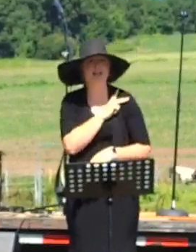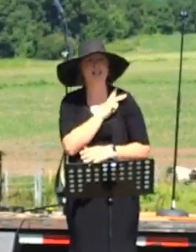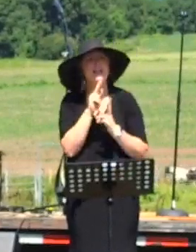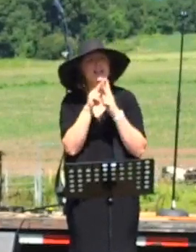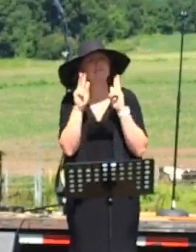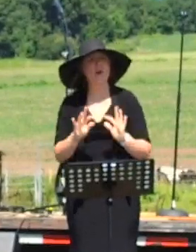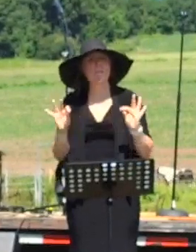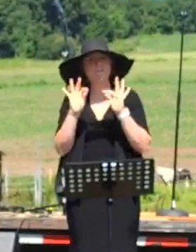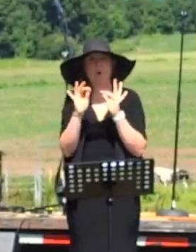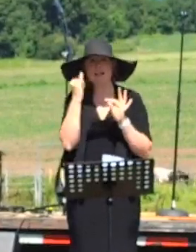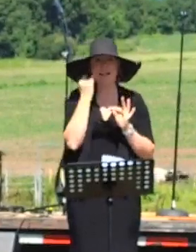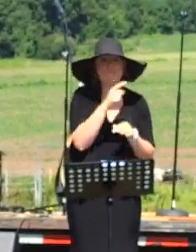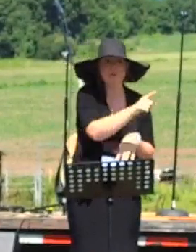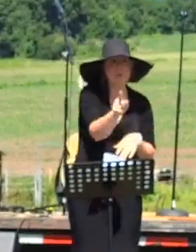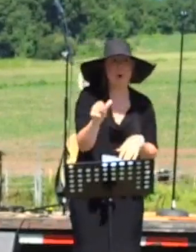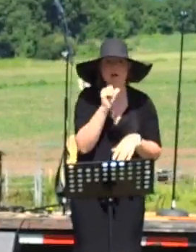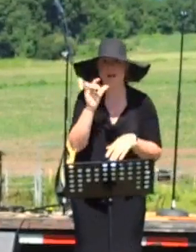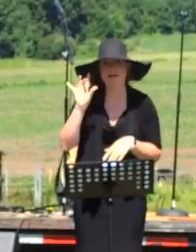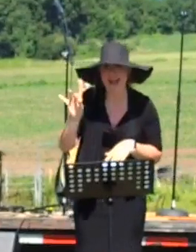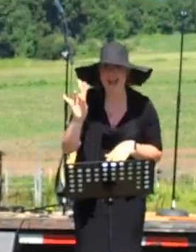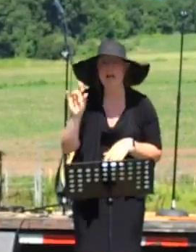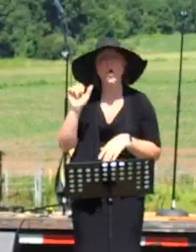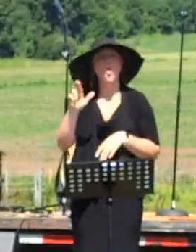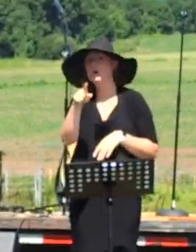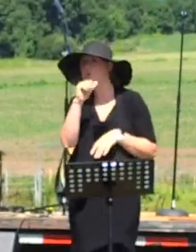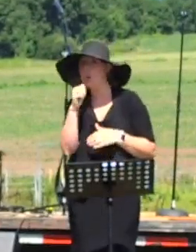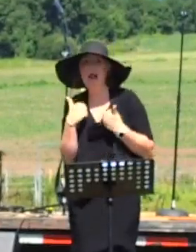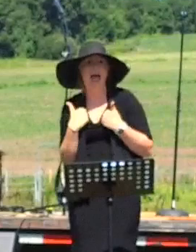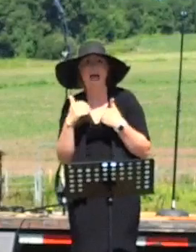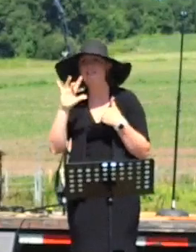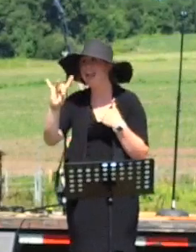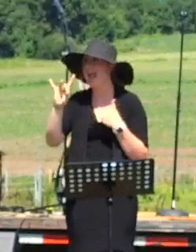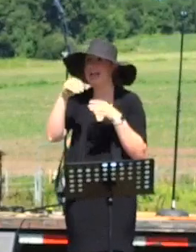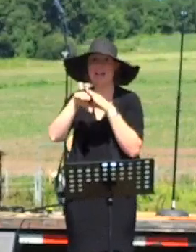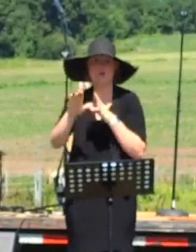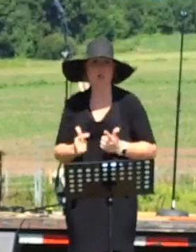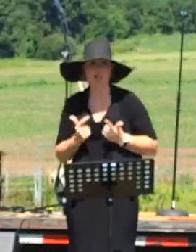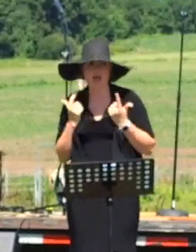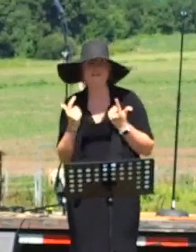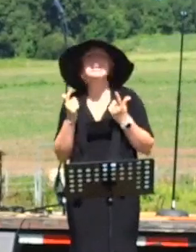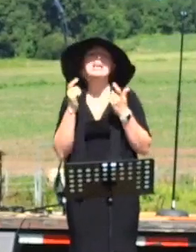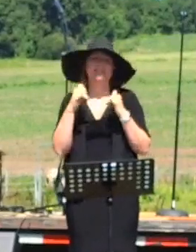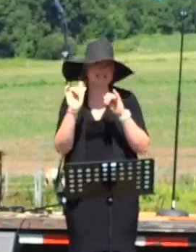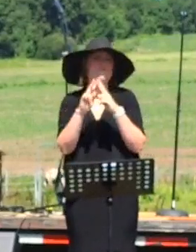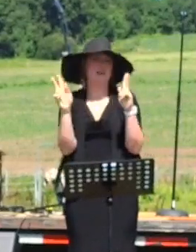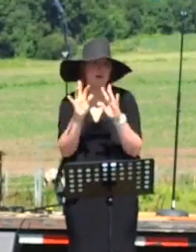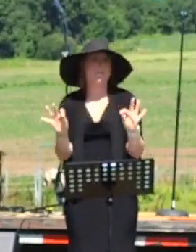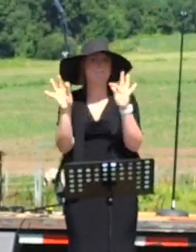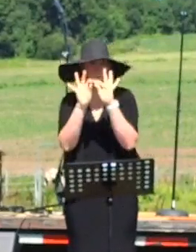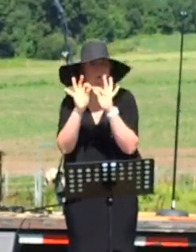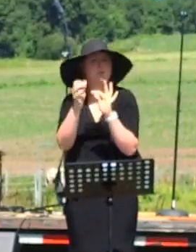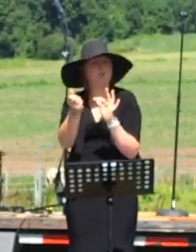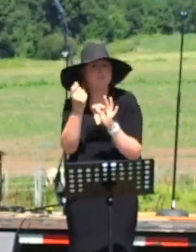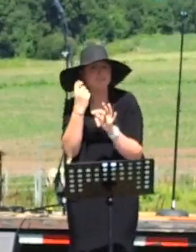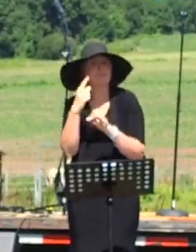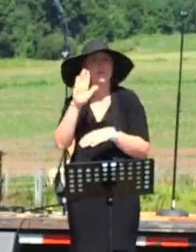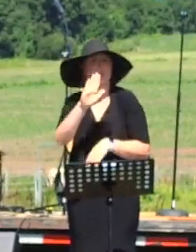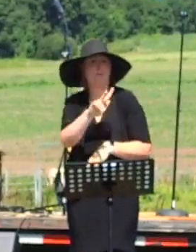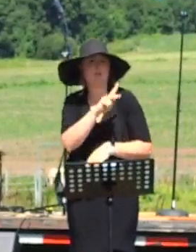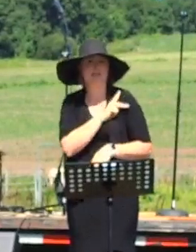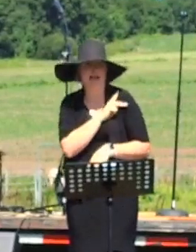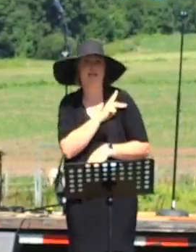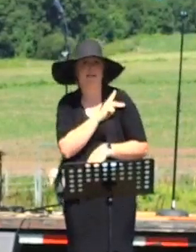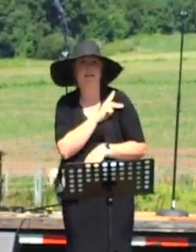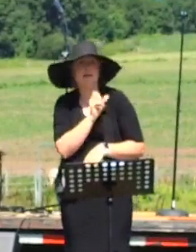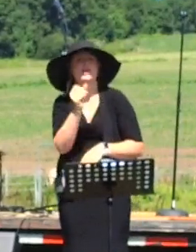even if we're not eights, even if we don't have an eight in a prominent position in our lives, I think it's really important for us to understand about eights. And so